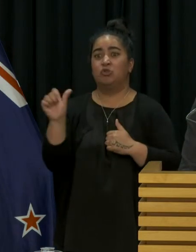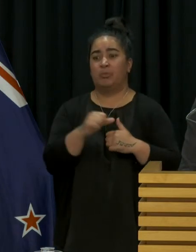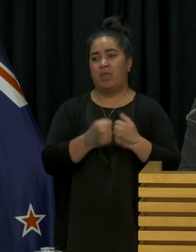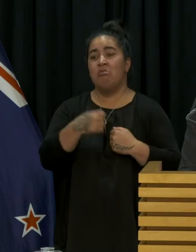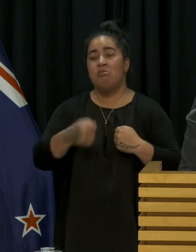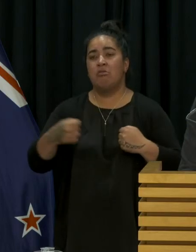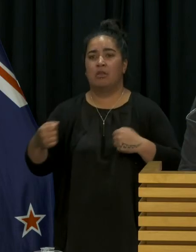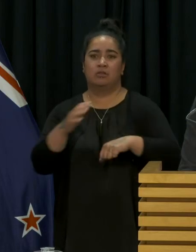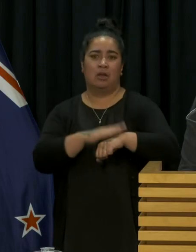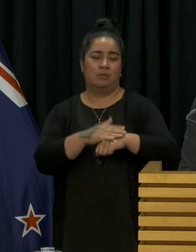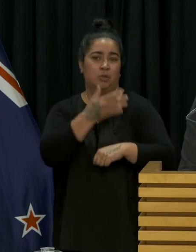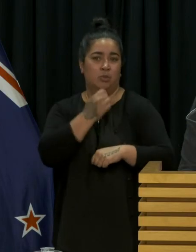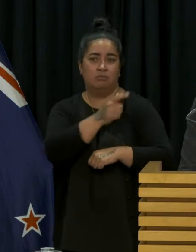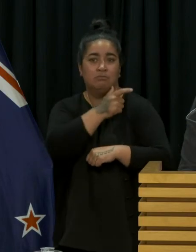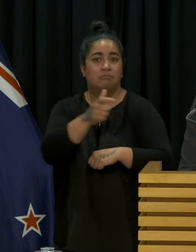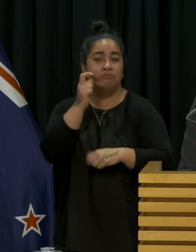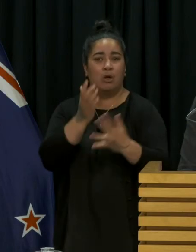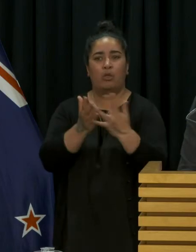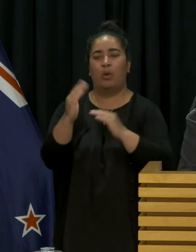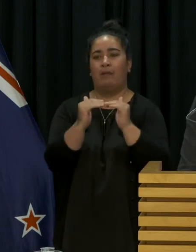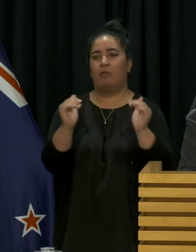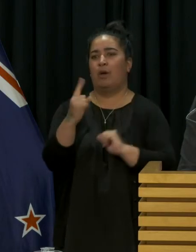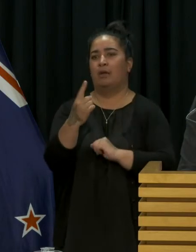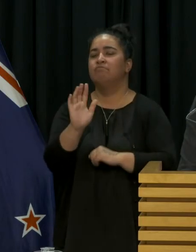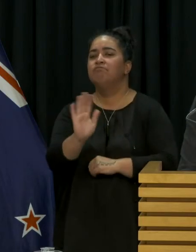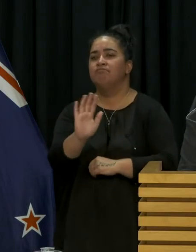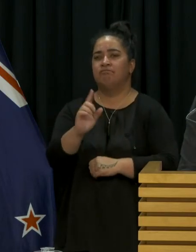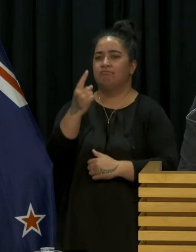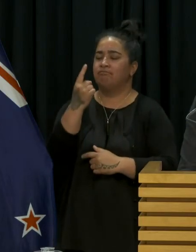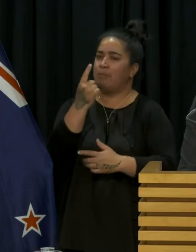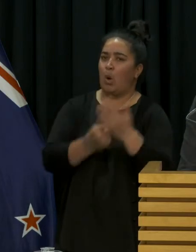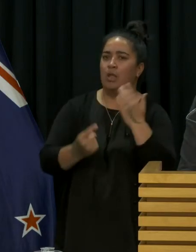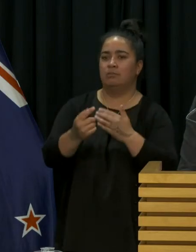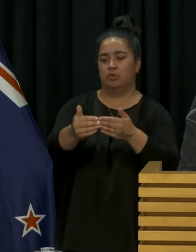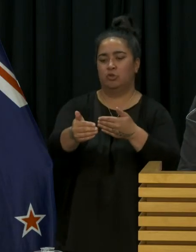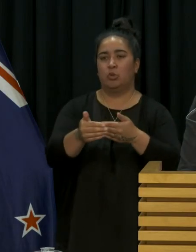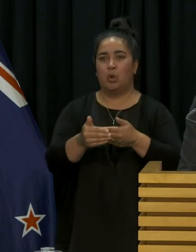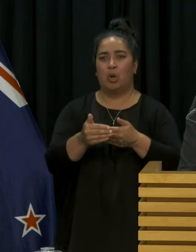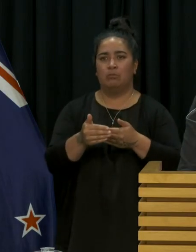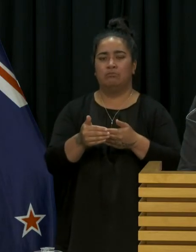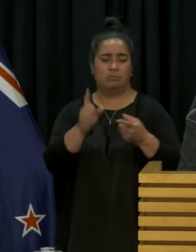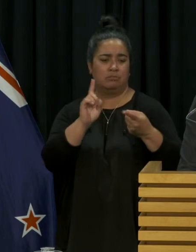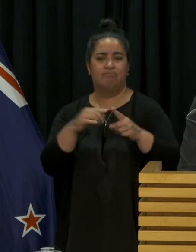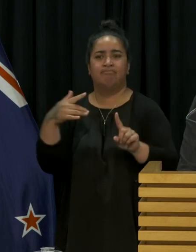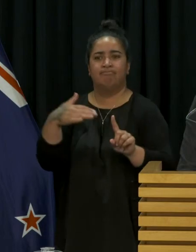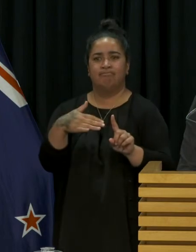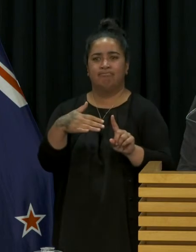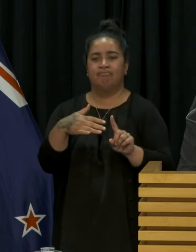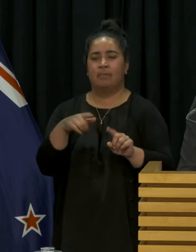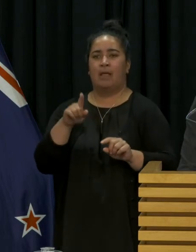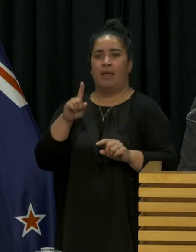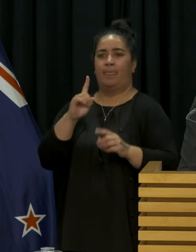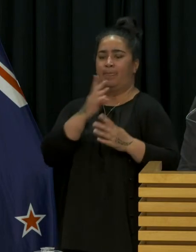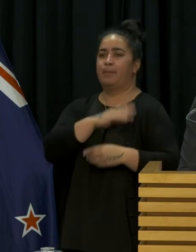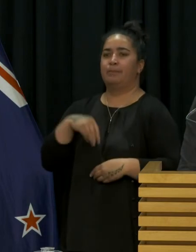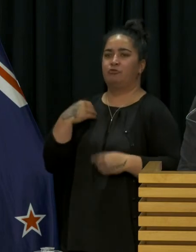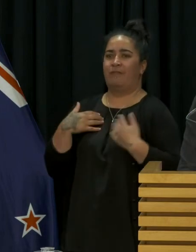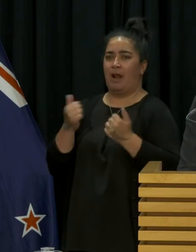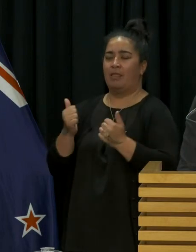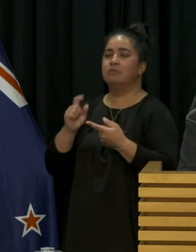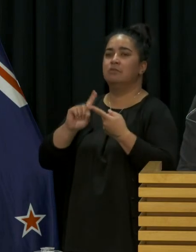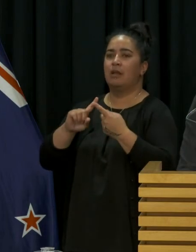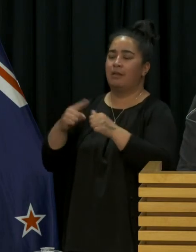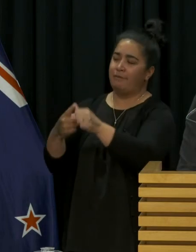They suggested a short-term use. That has remained their advice, short-term use, while we're dealing with the